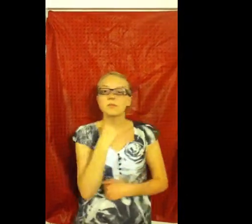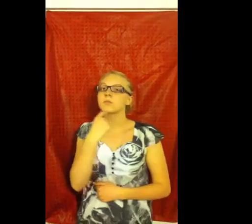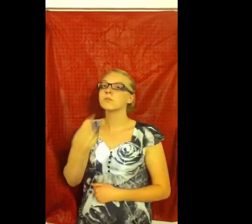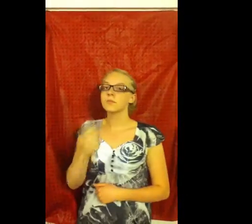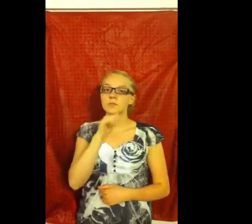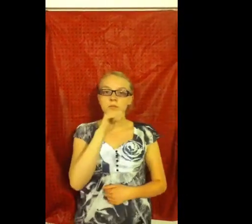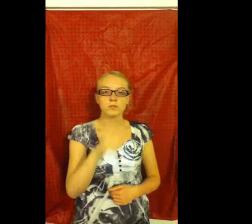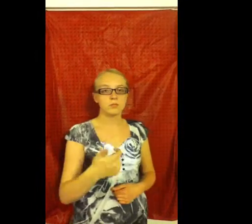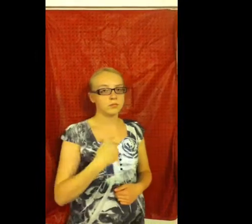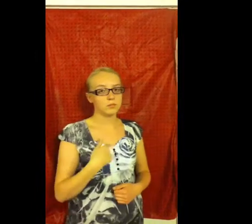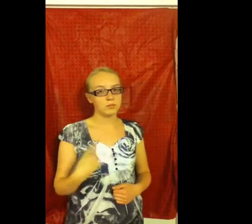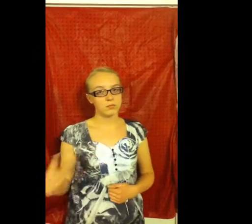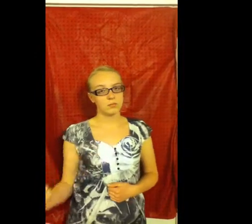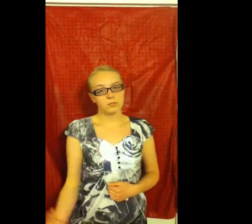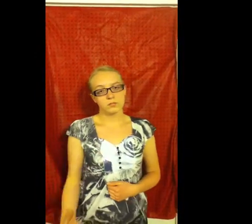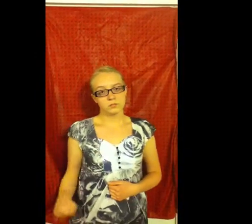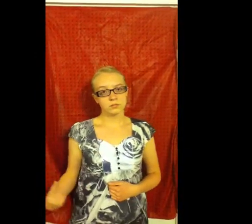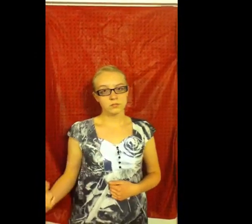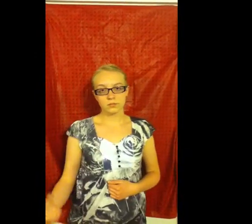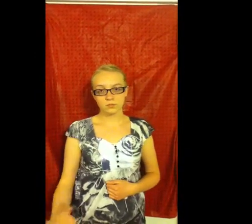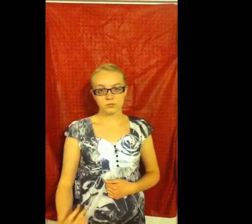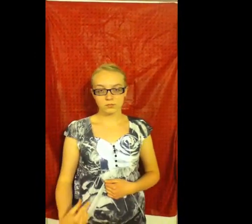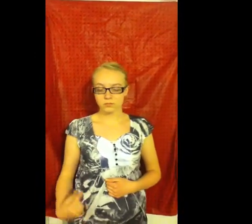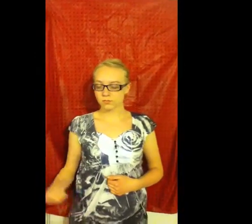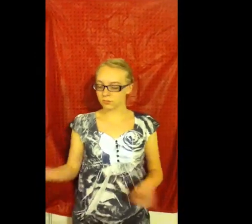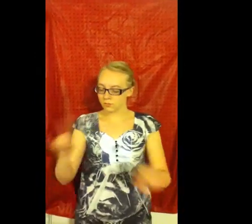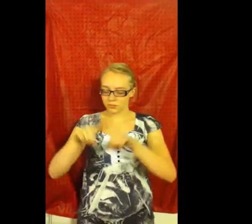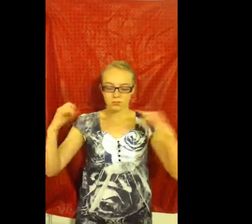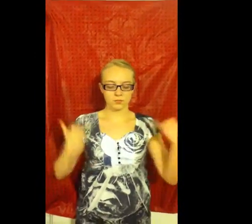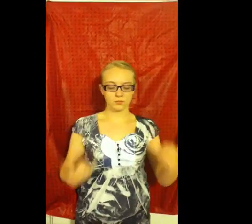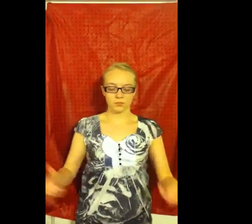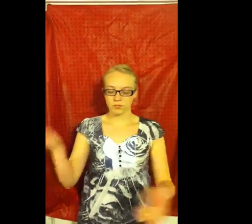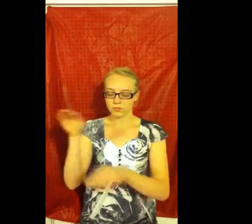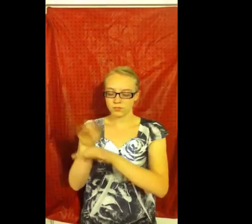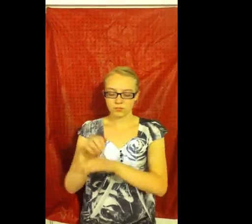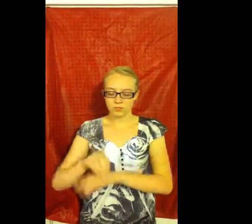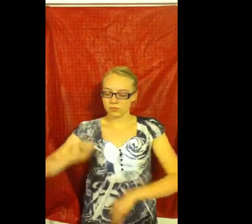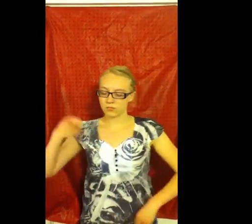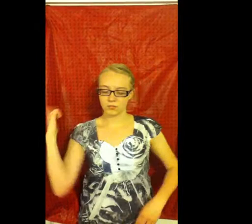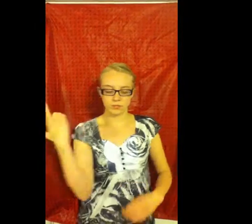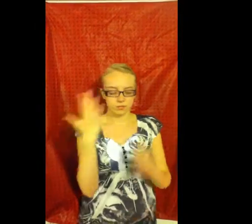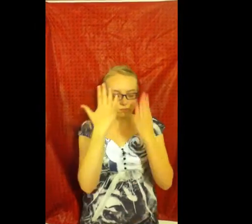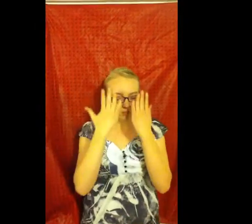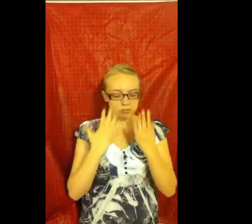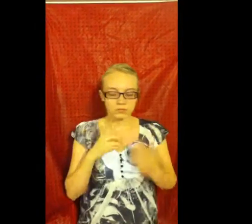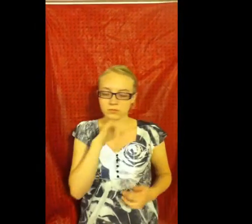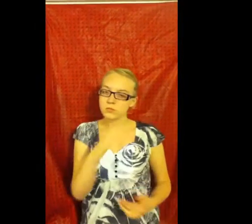you said don't leave me alone But all that's dead and gone and